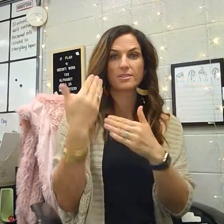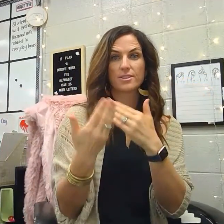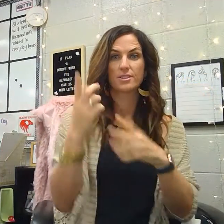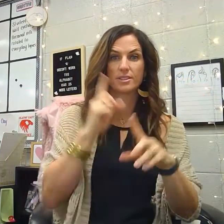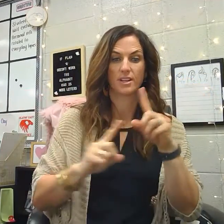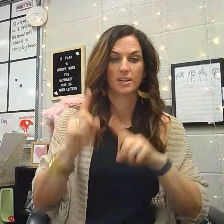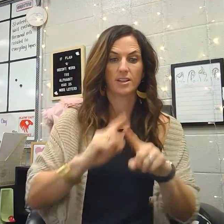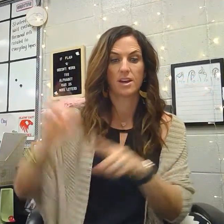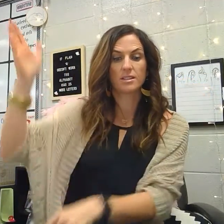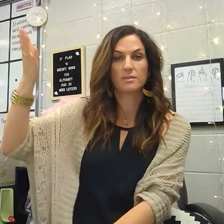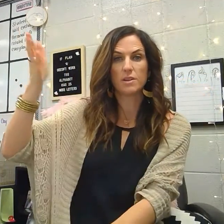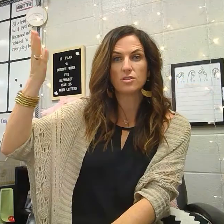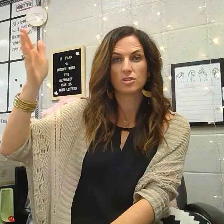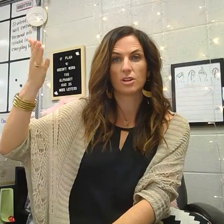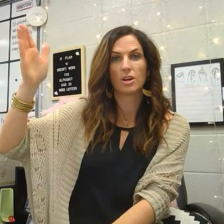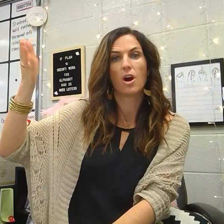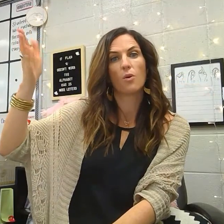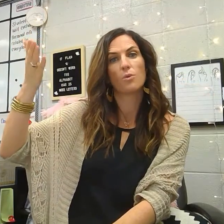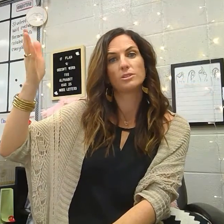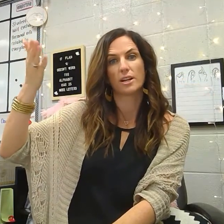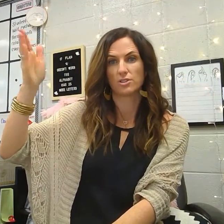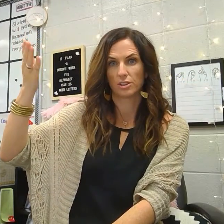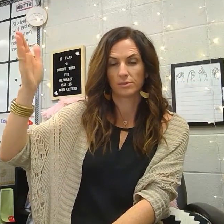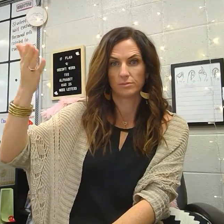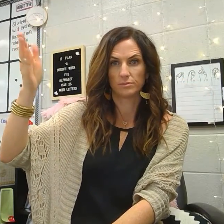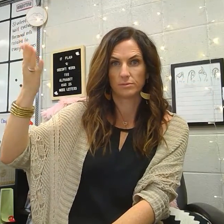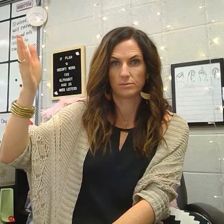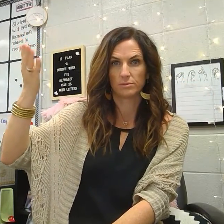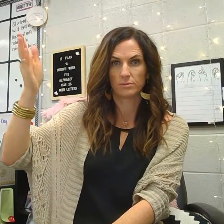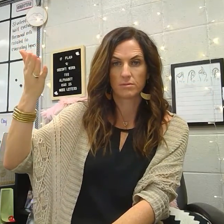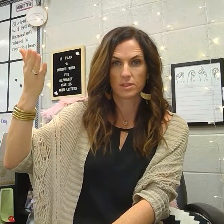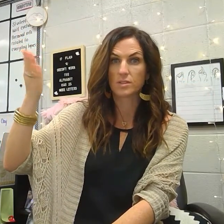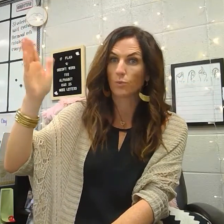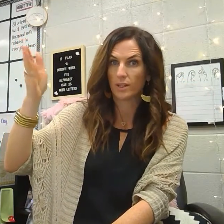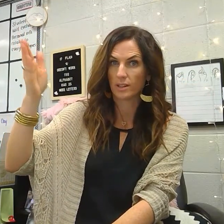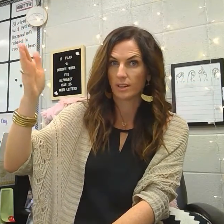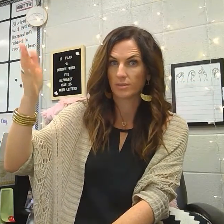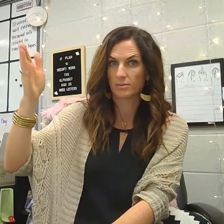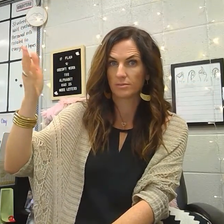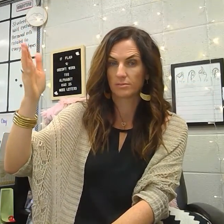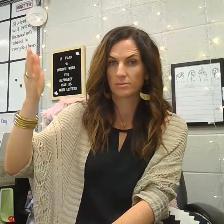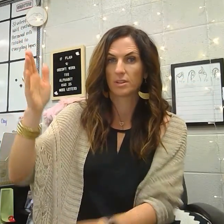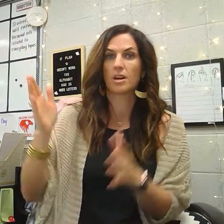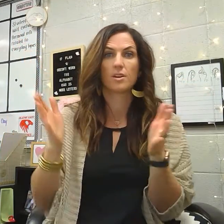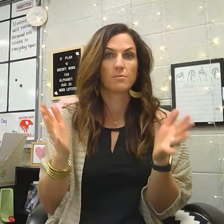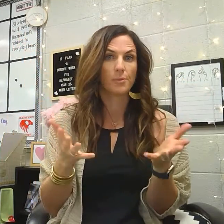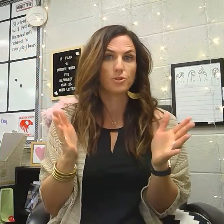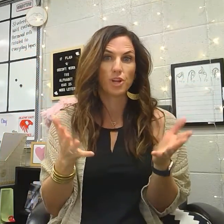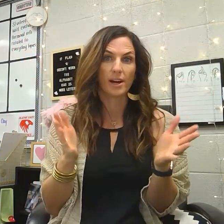Next is the sign speech or lecture. So it's one-handed. Remember,